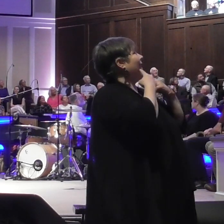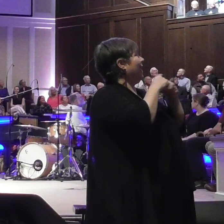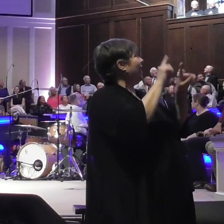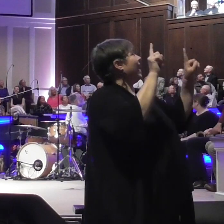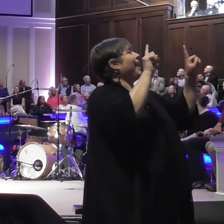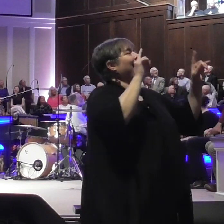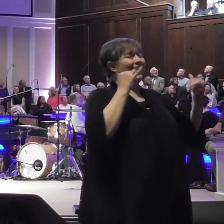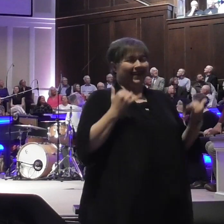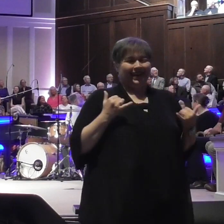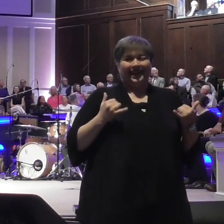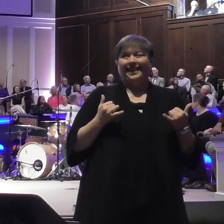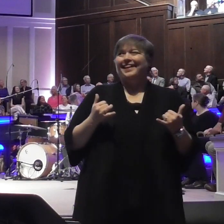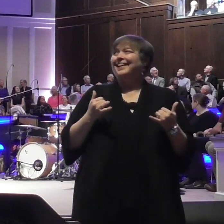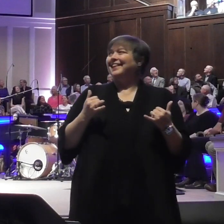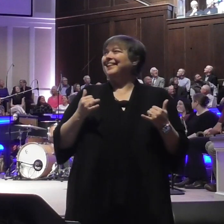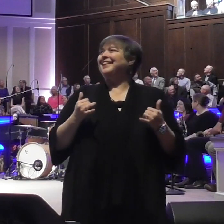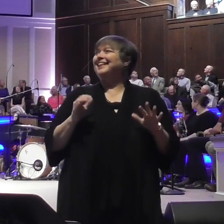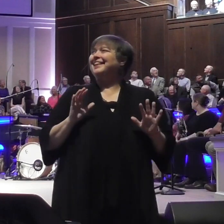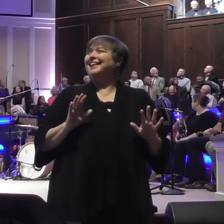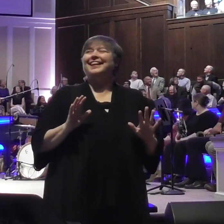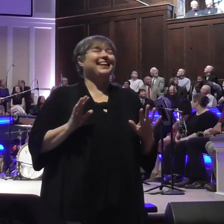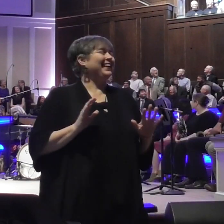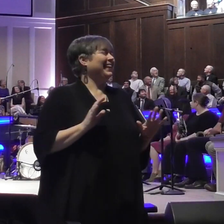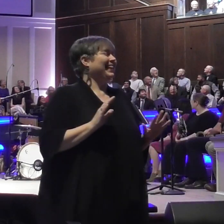Firing away. Okay, there he goes. All right.